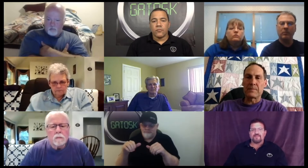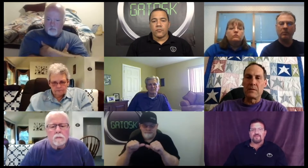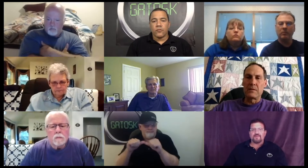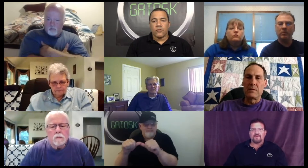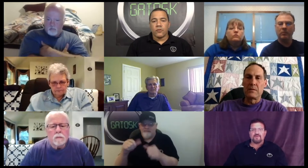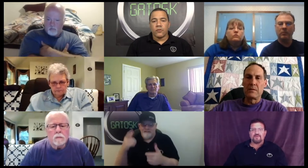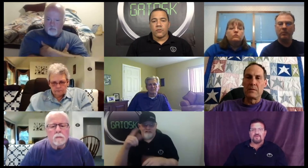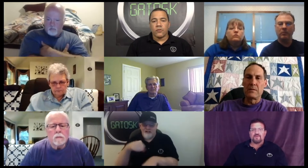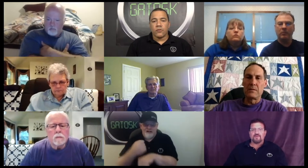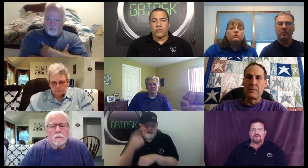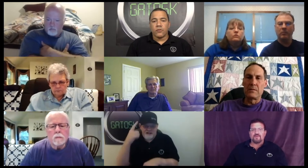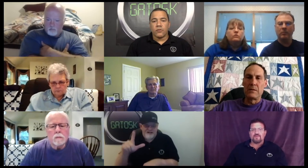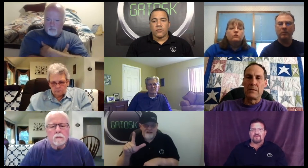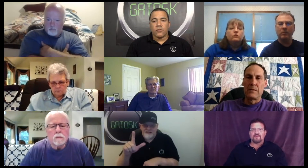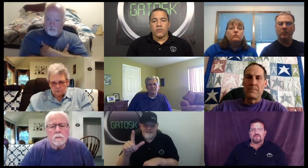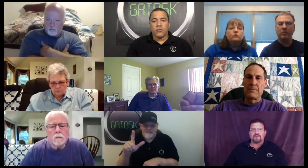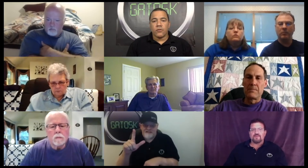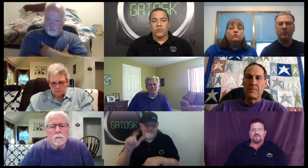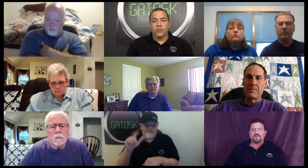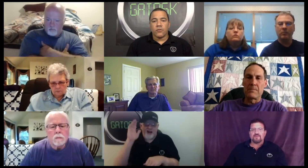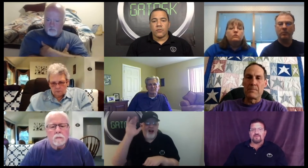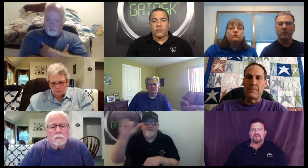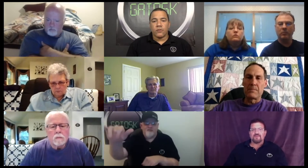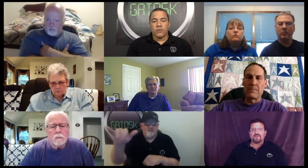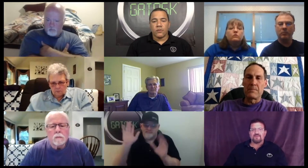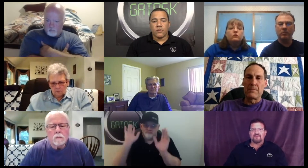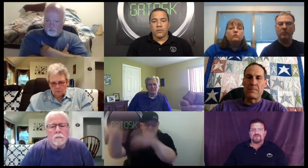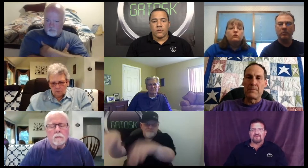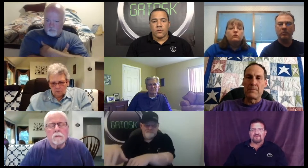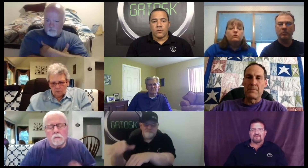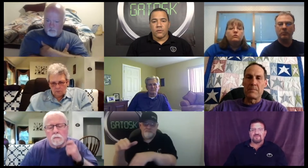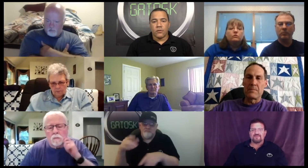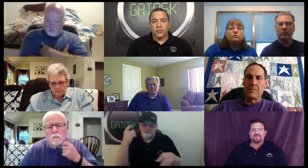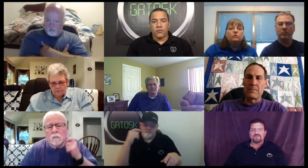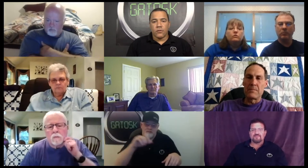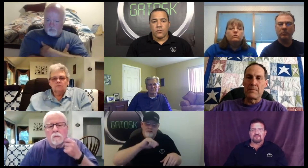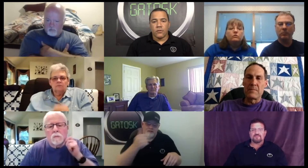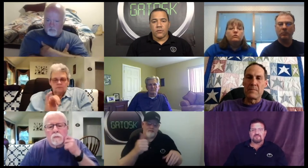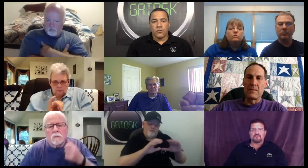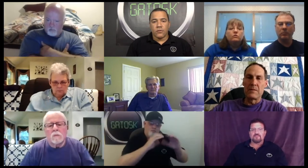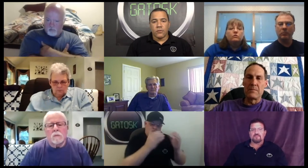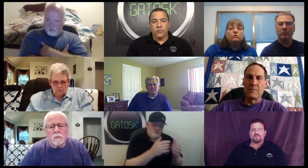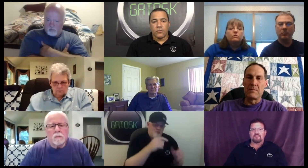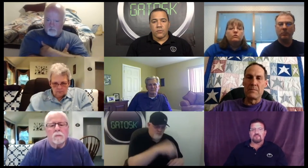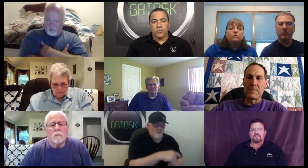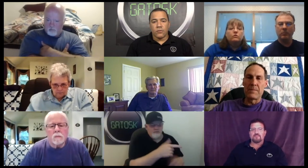And they can continue, it's locked in for basically forever. So like the other group